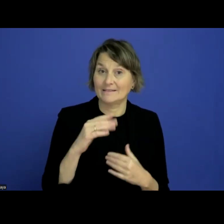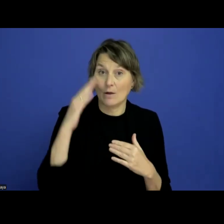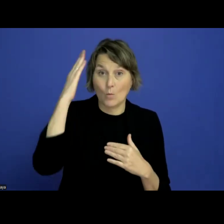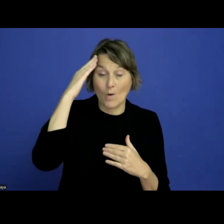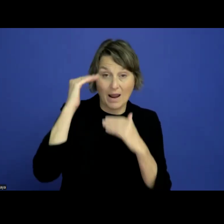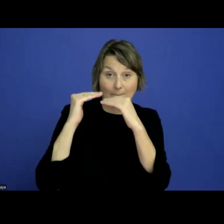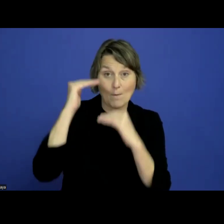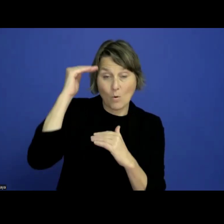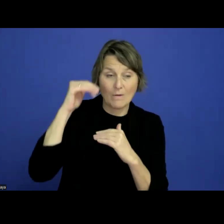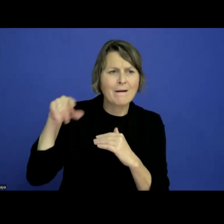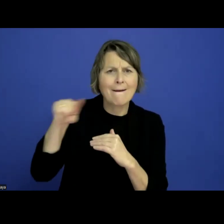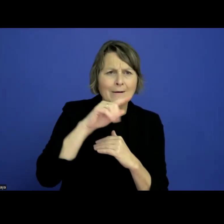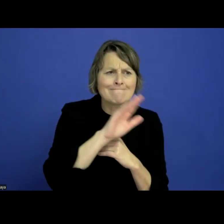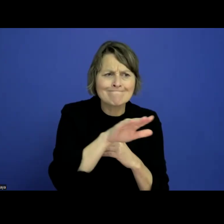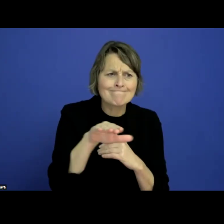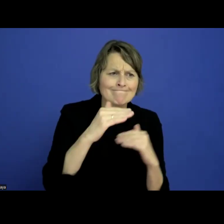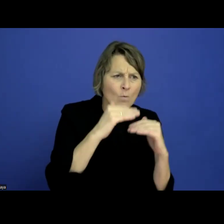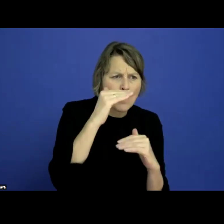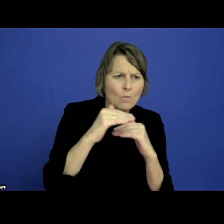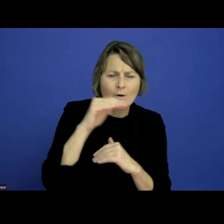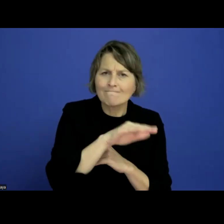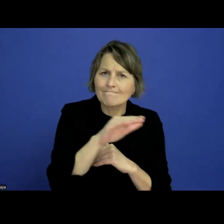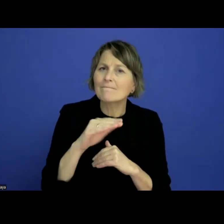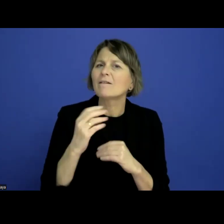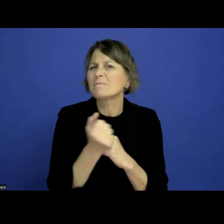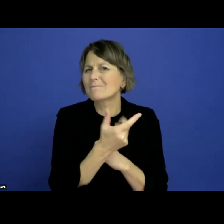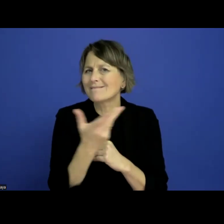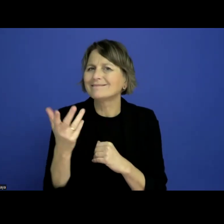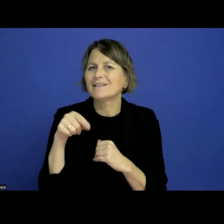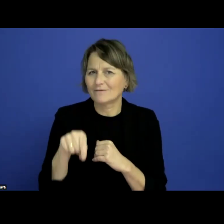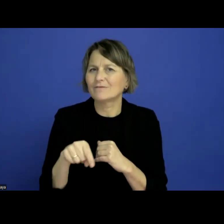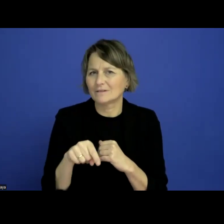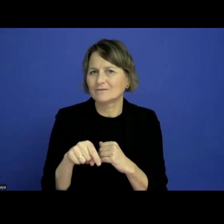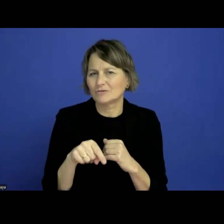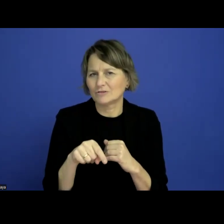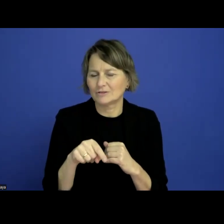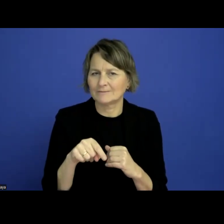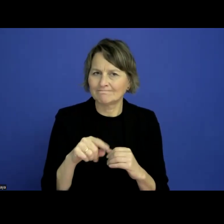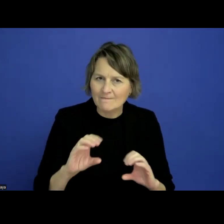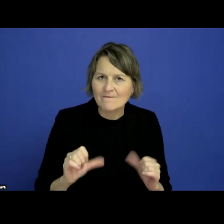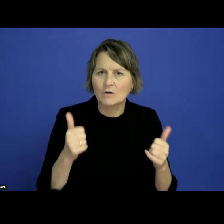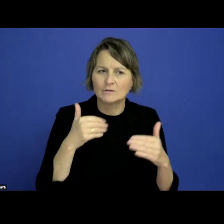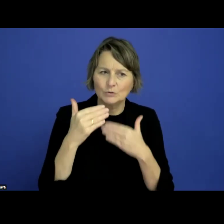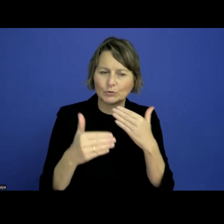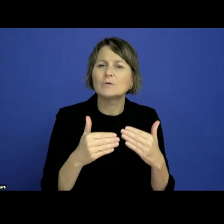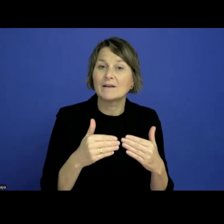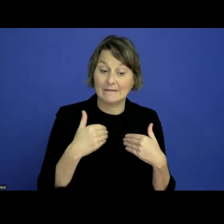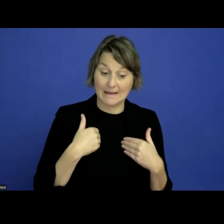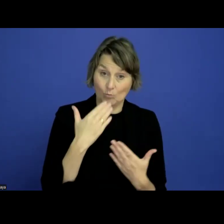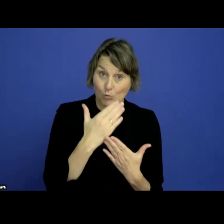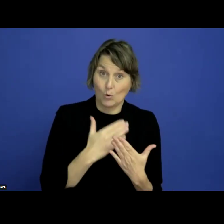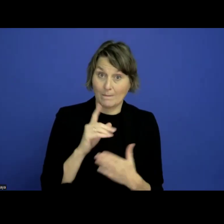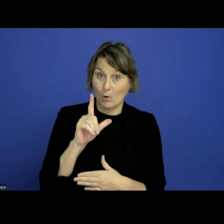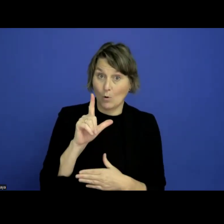many initiatives both in Share and Care and in other program of L'Oréal to make